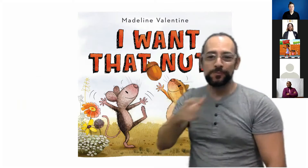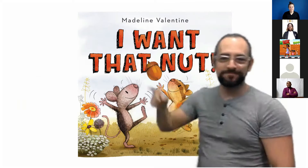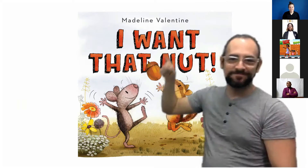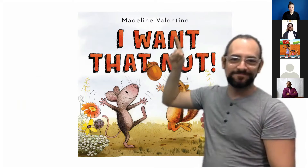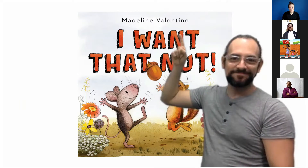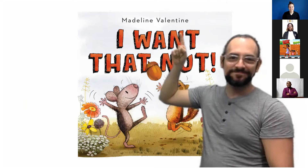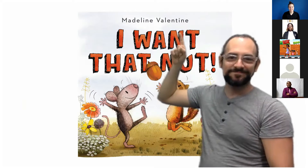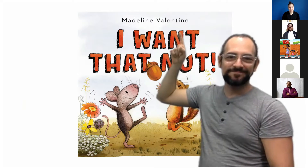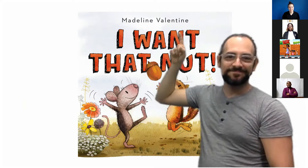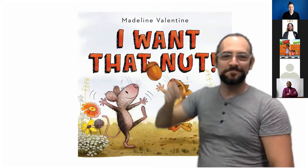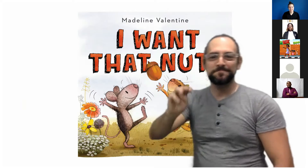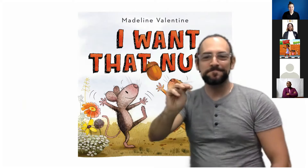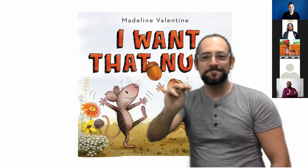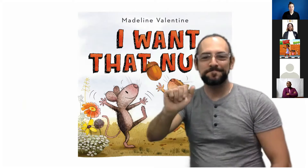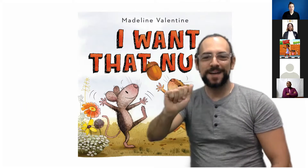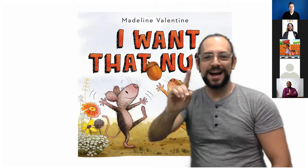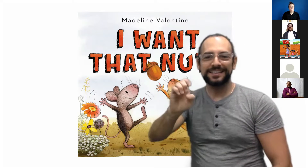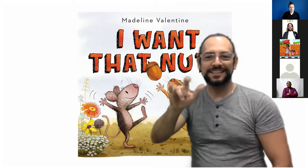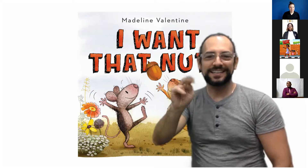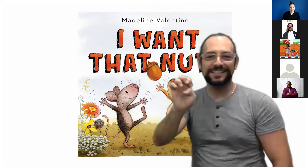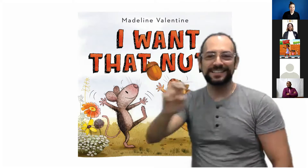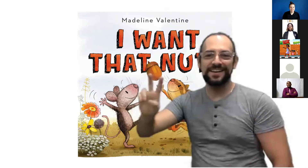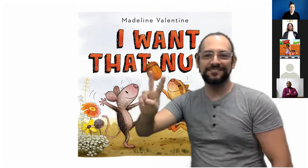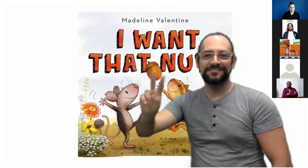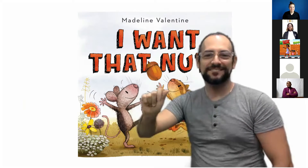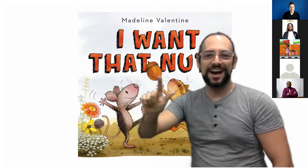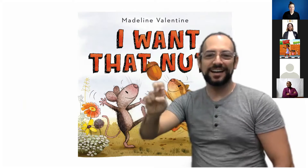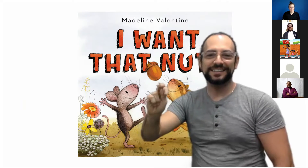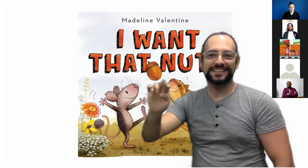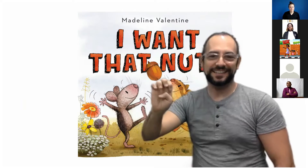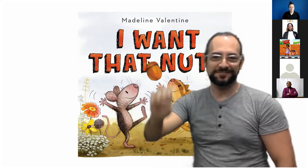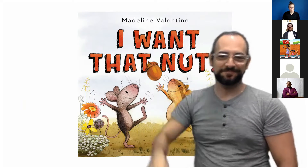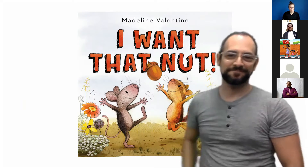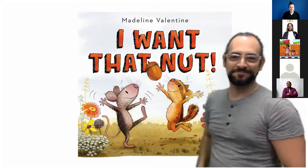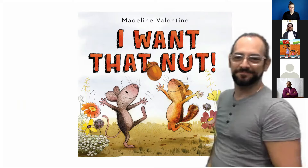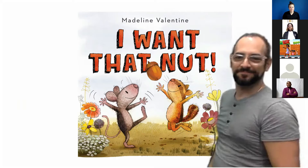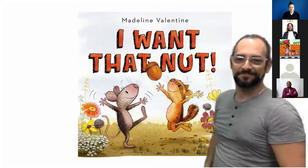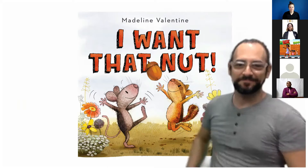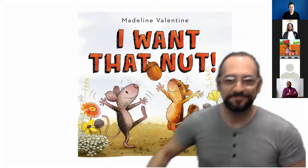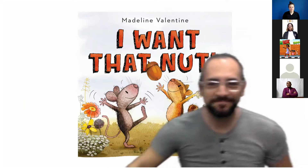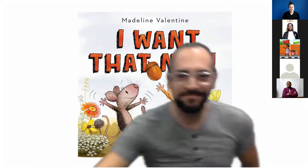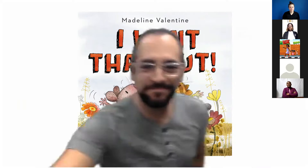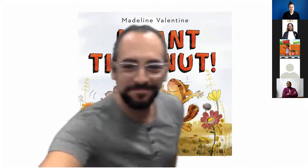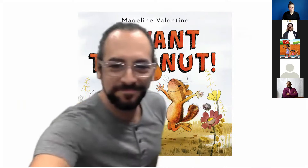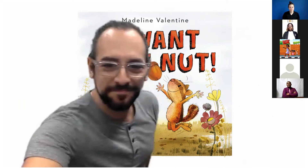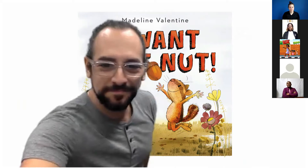which is written and illustrated by Madeline Valentine.